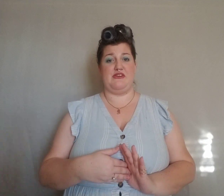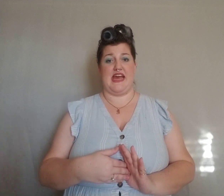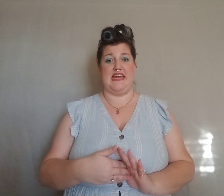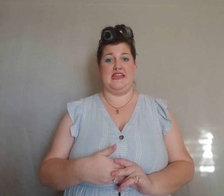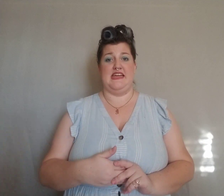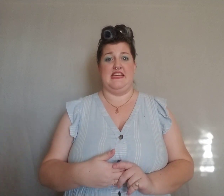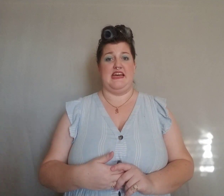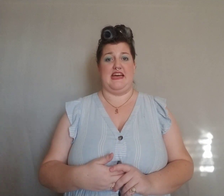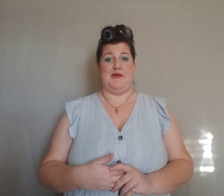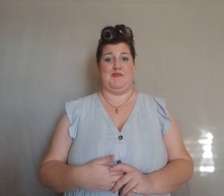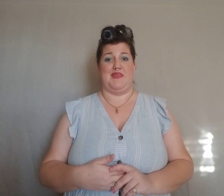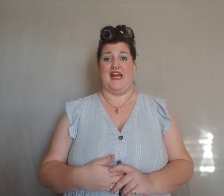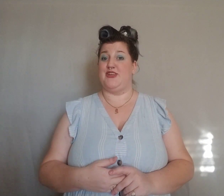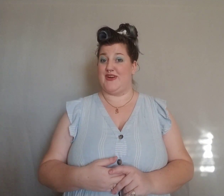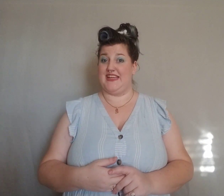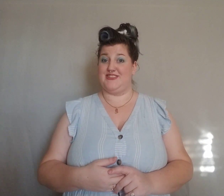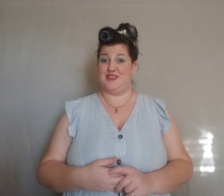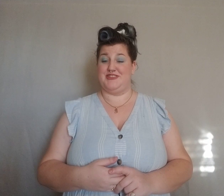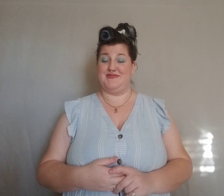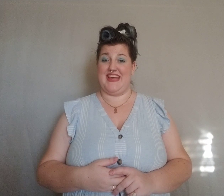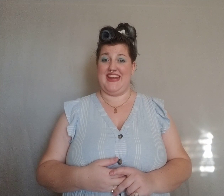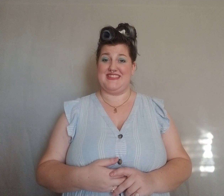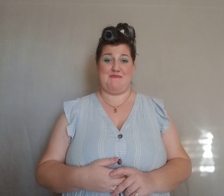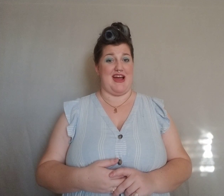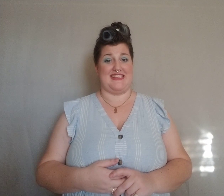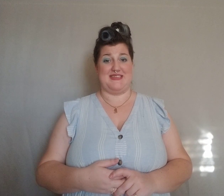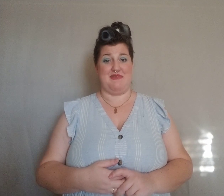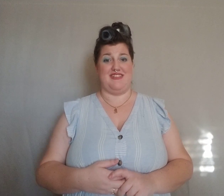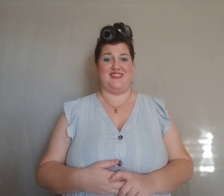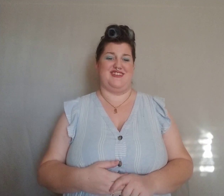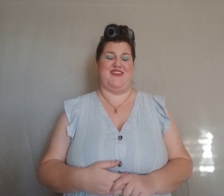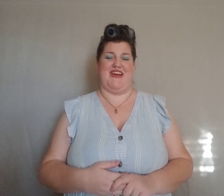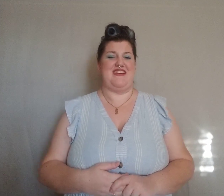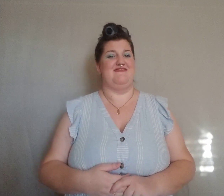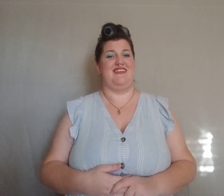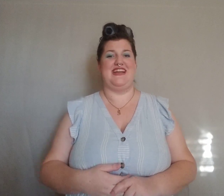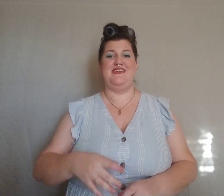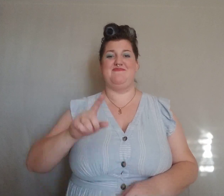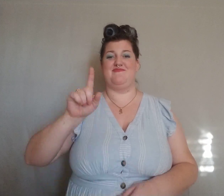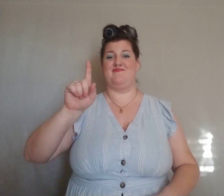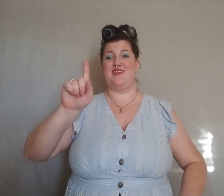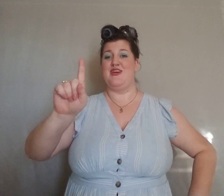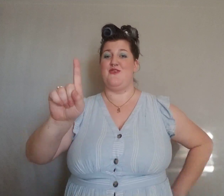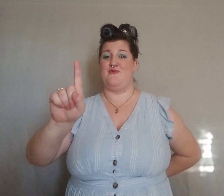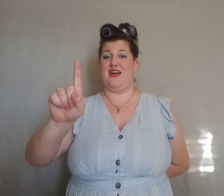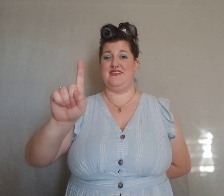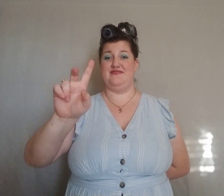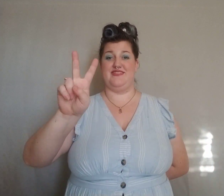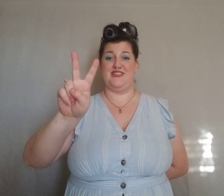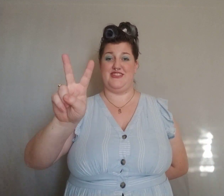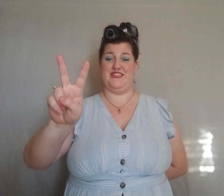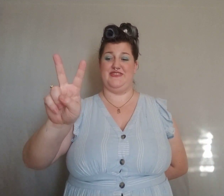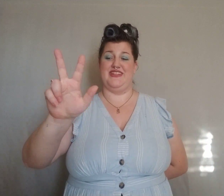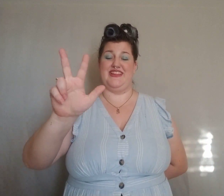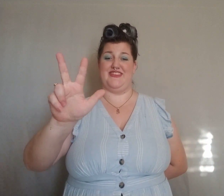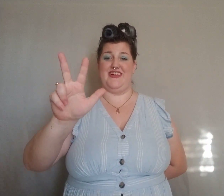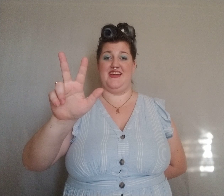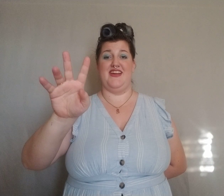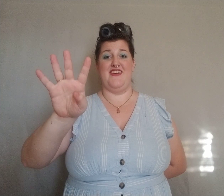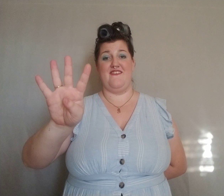again, and you guys should get it to practice a bunch. Okay, ready? 1, 2, 3,